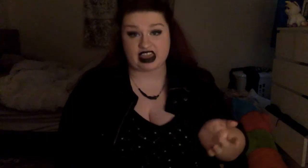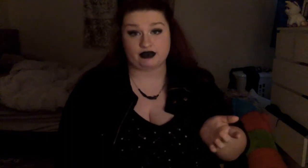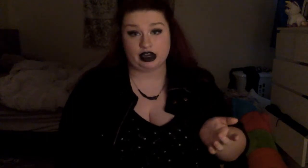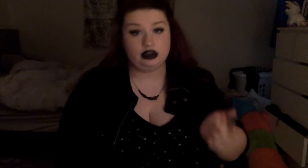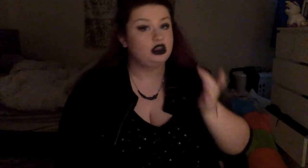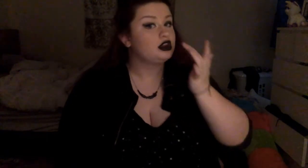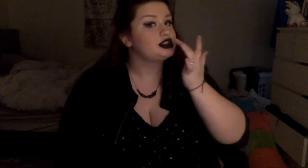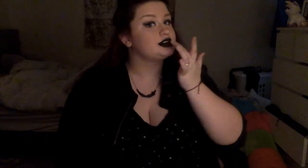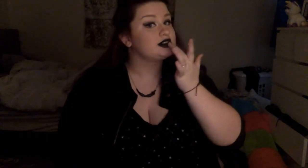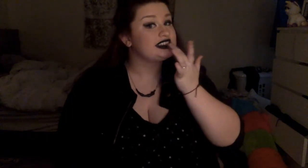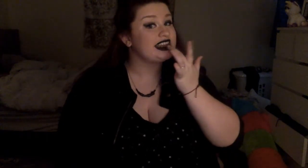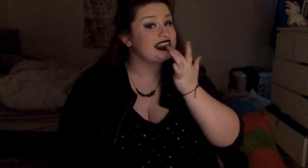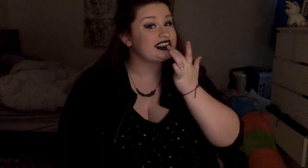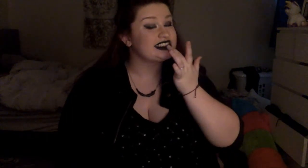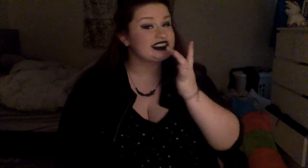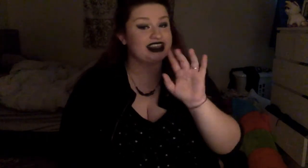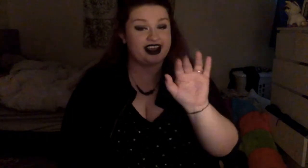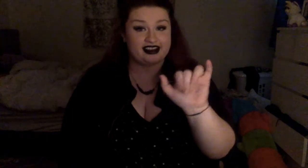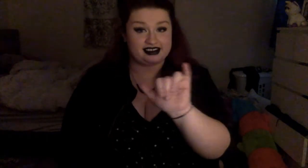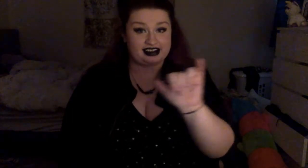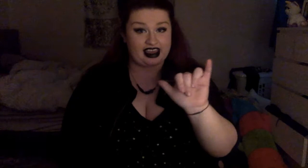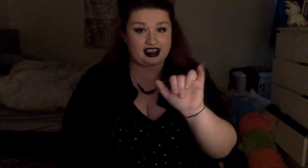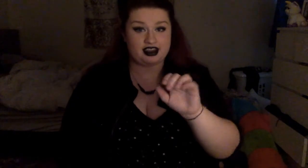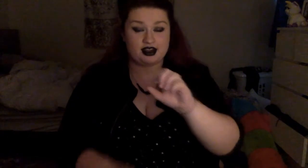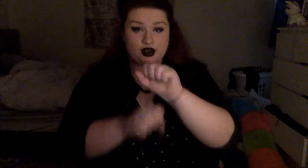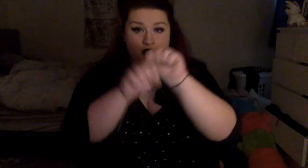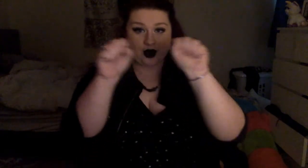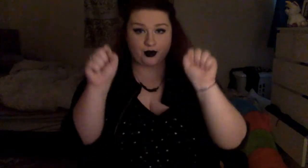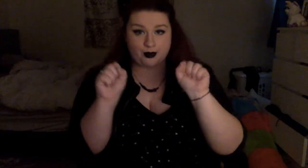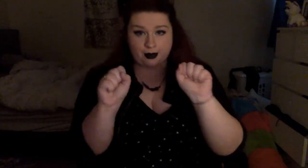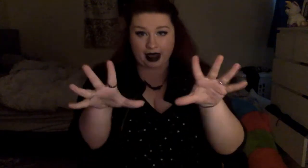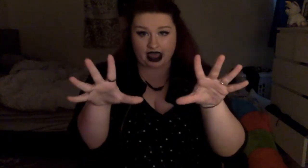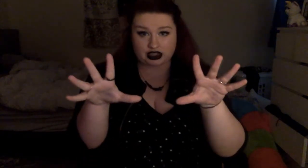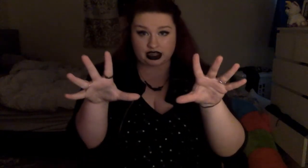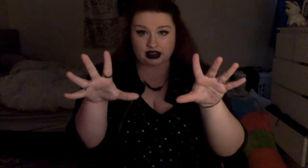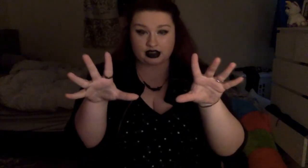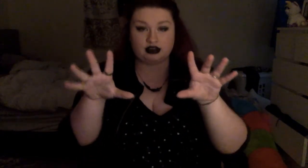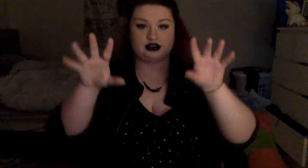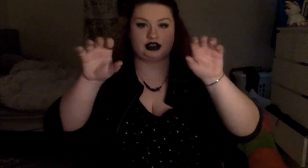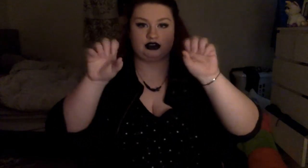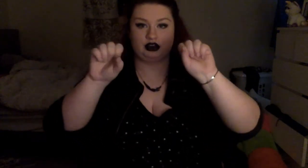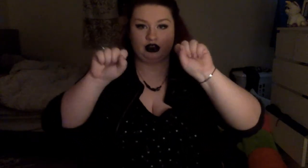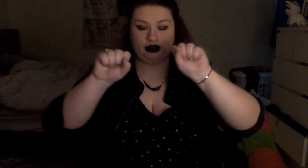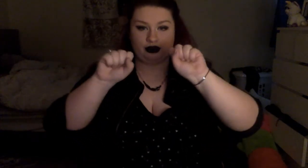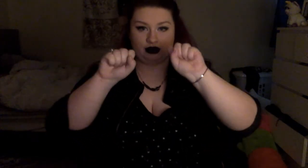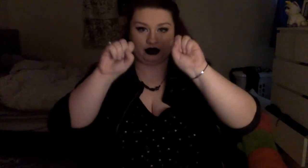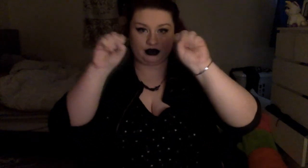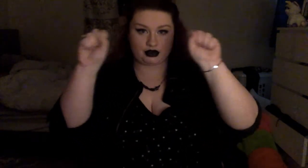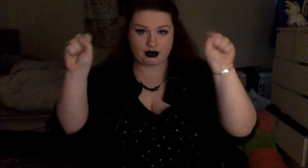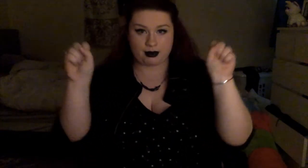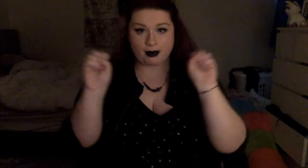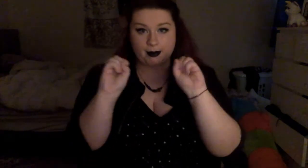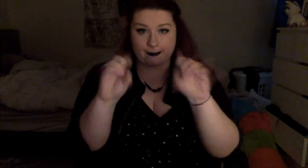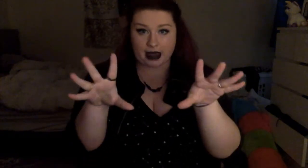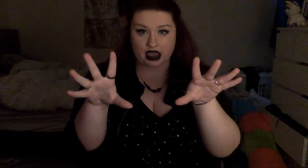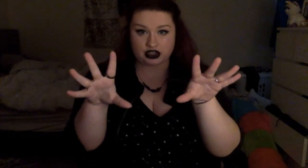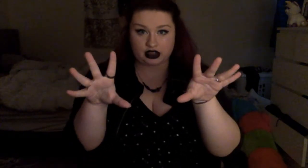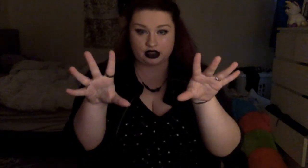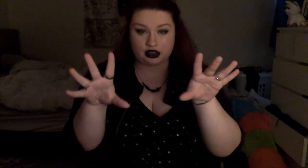favorite. So, taste like magic. So, magic.